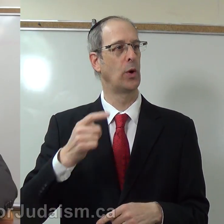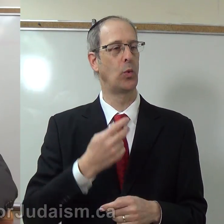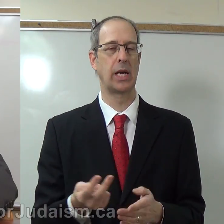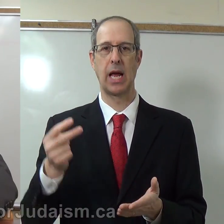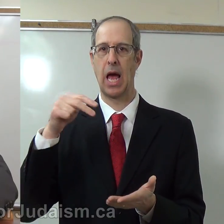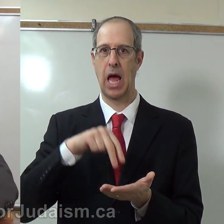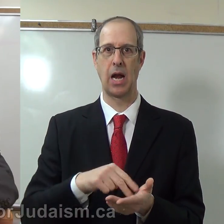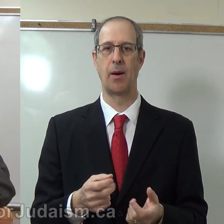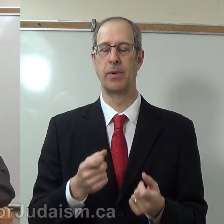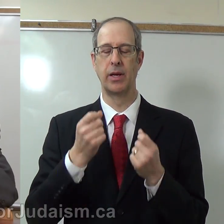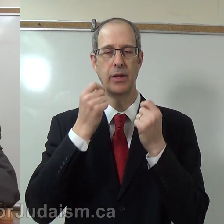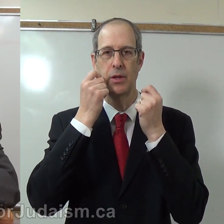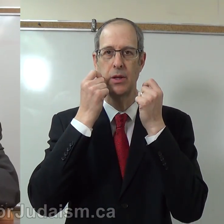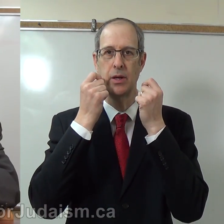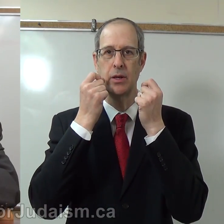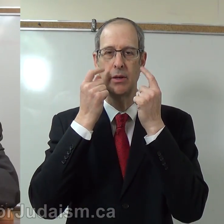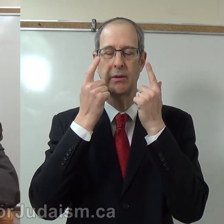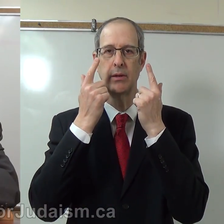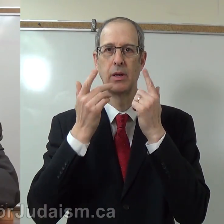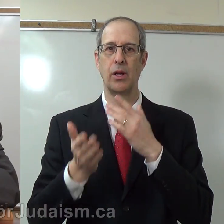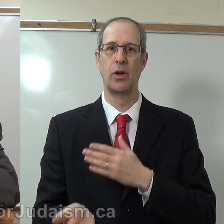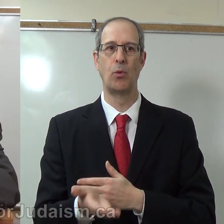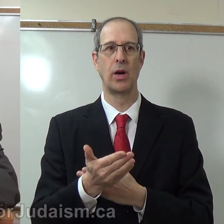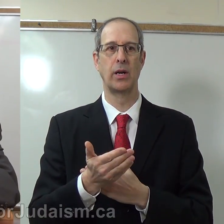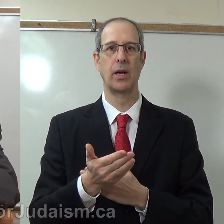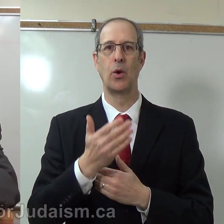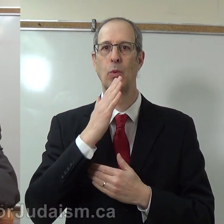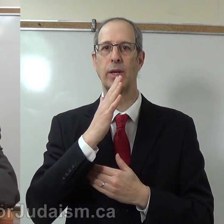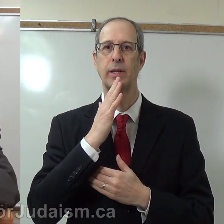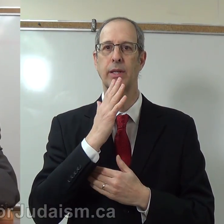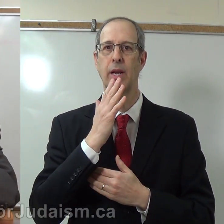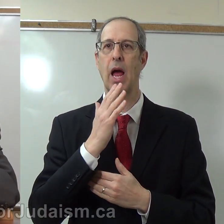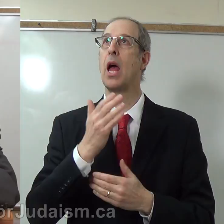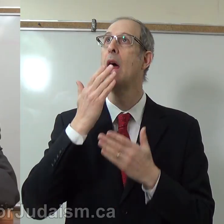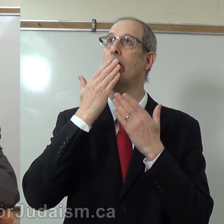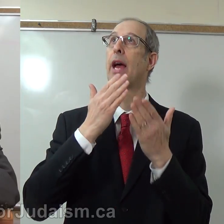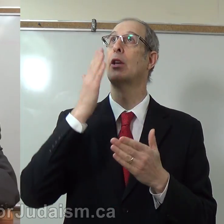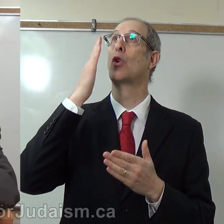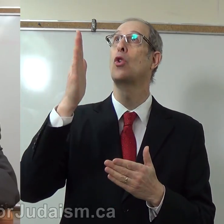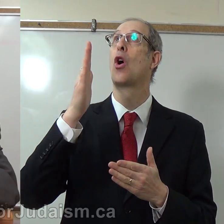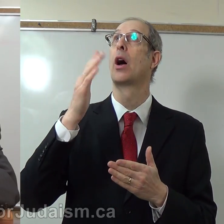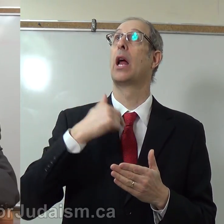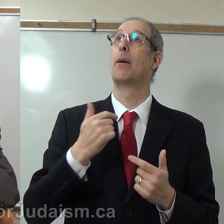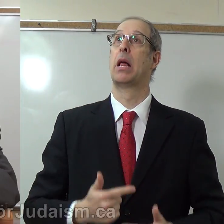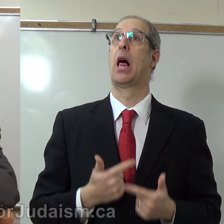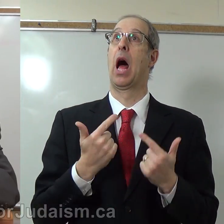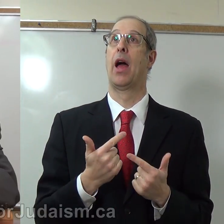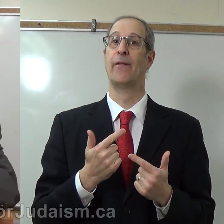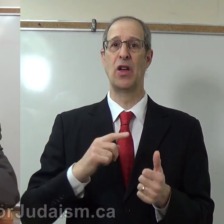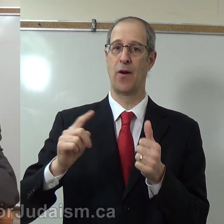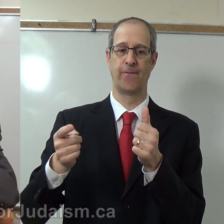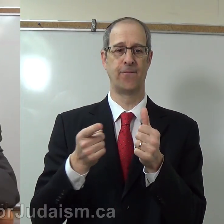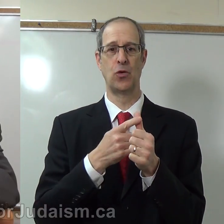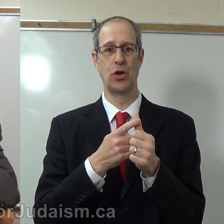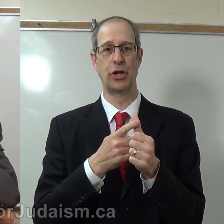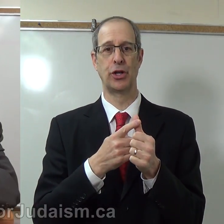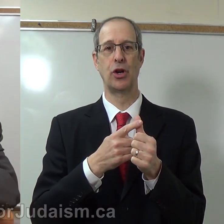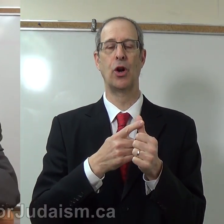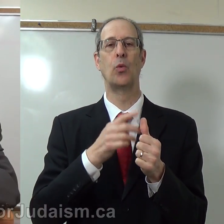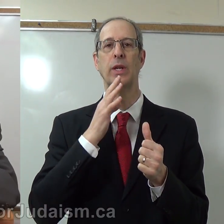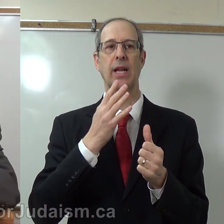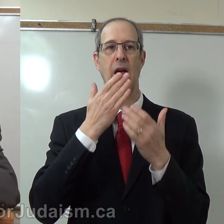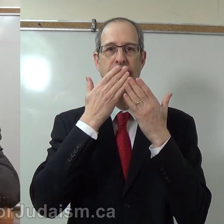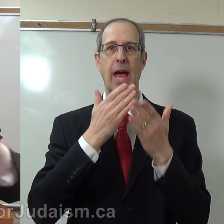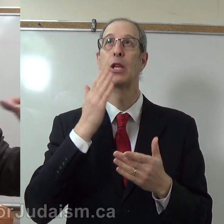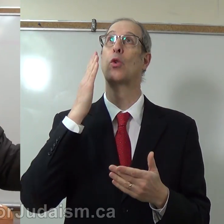we say I thank you God for the fact that I'm alive the first thing we do is we say thank